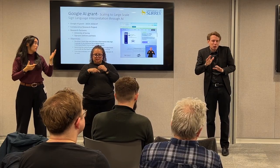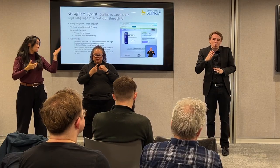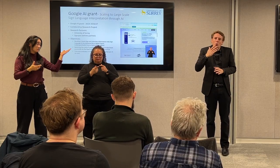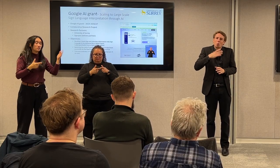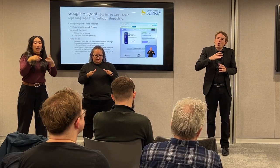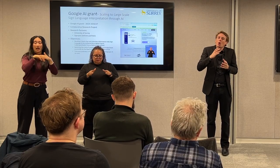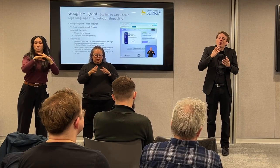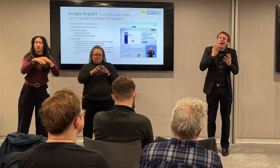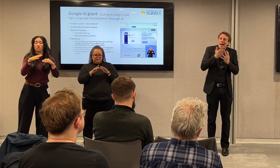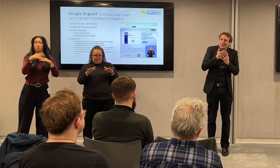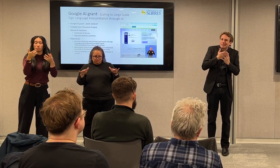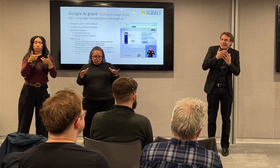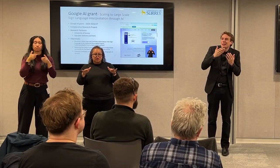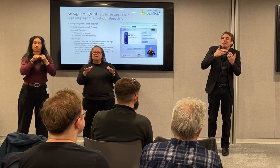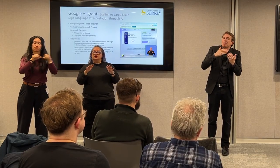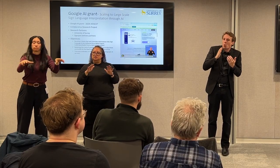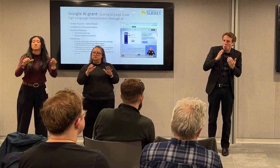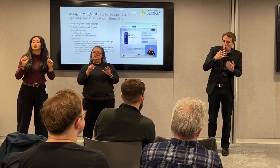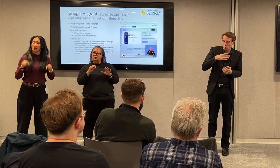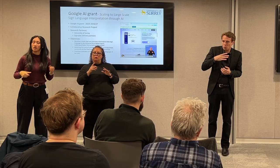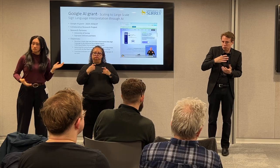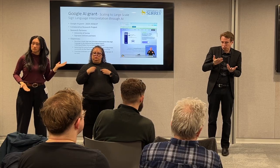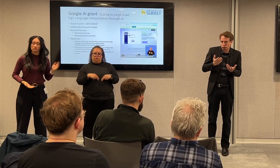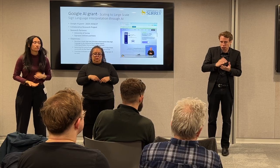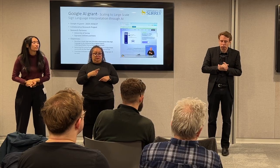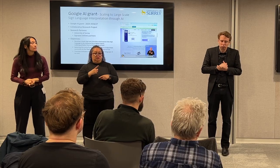accessibility. So I'll play the video now.